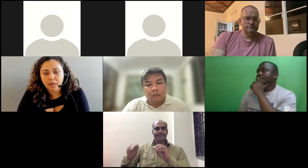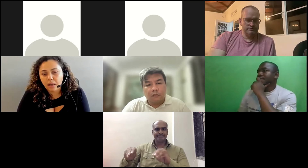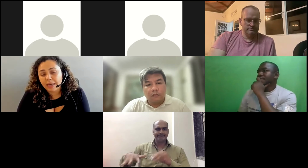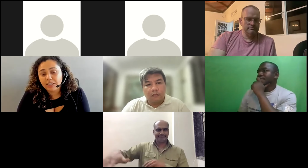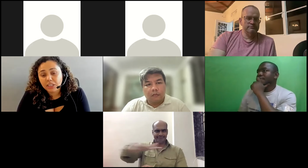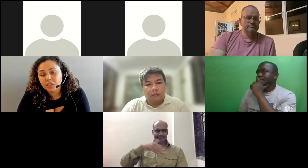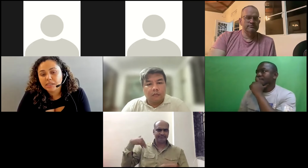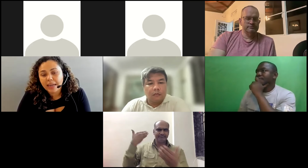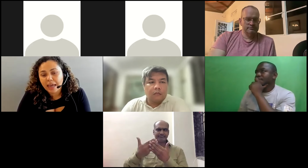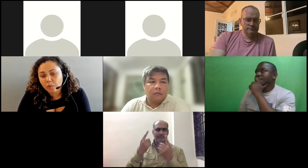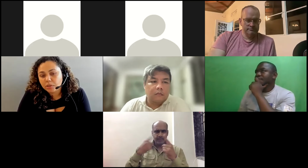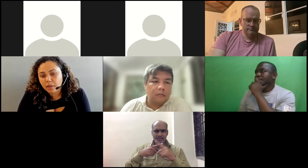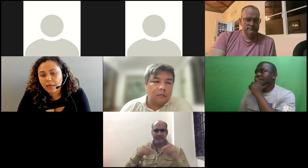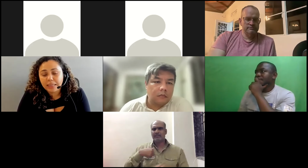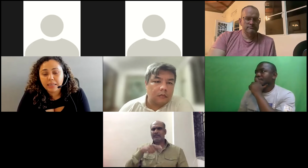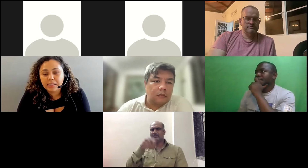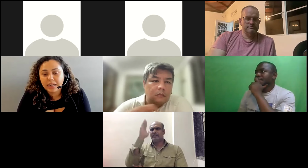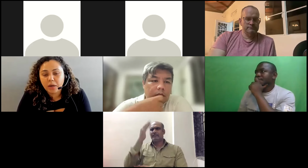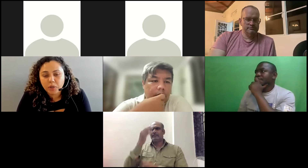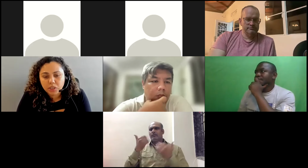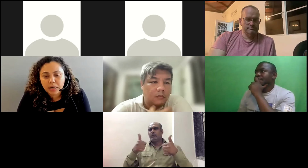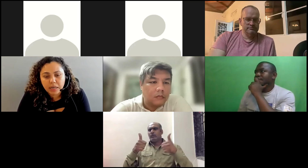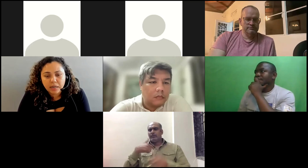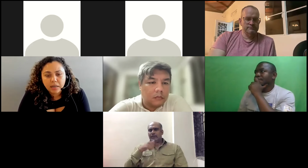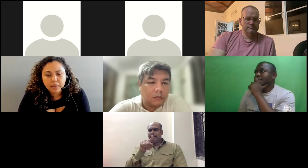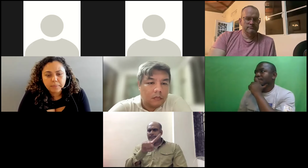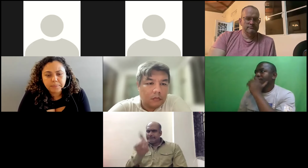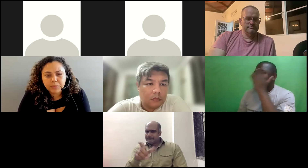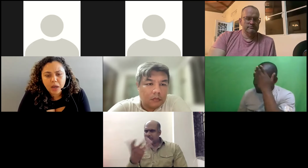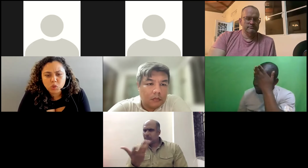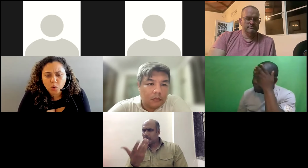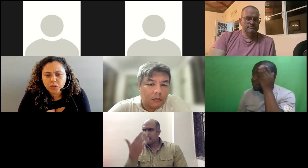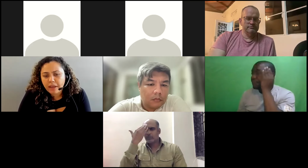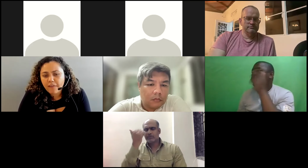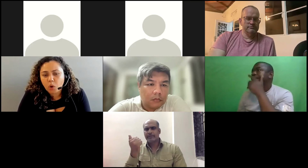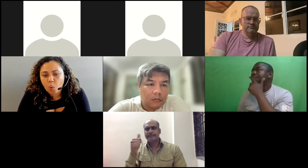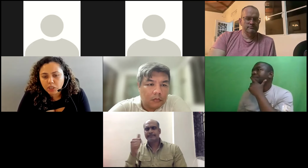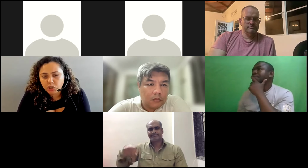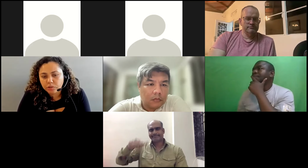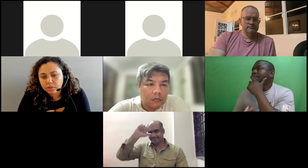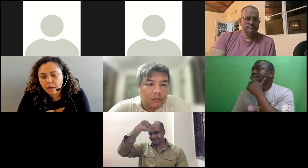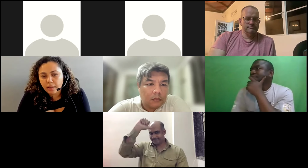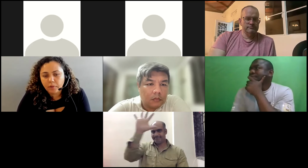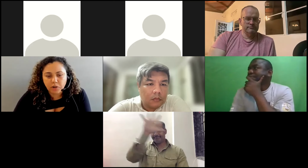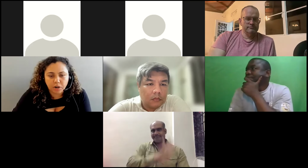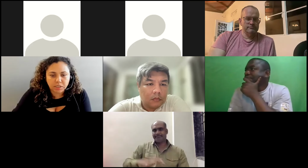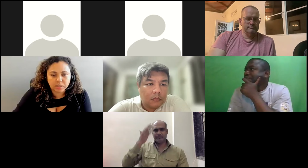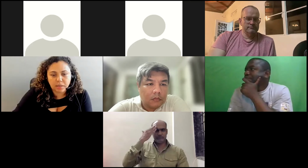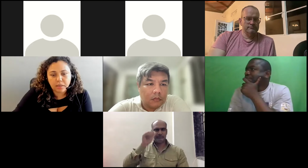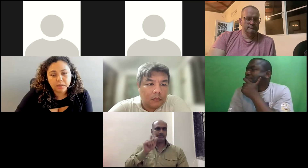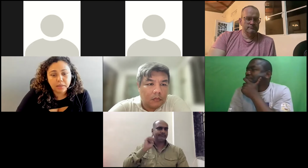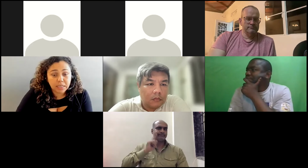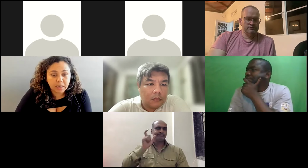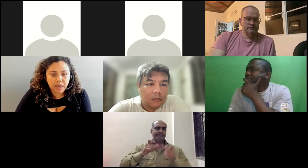then I teach sign language, Indian sign language. And then I was wondering, I have a question in regards